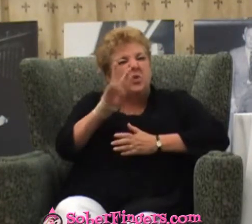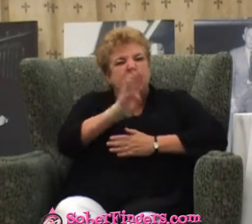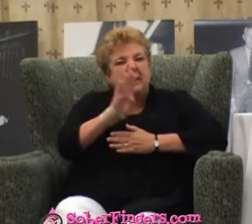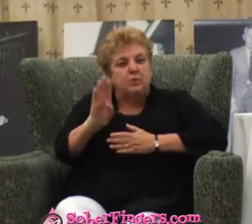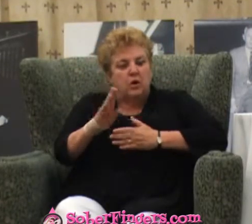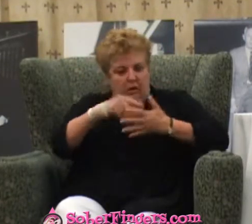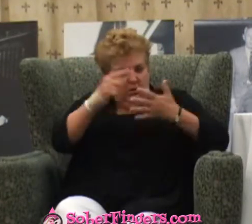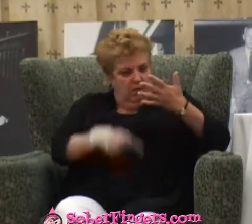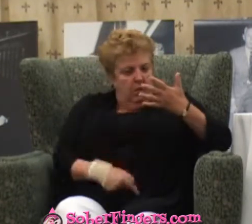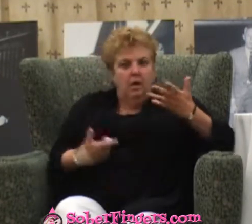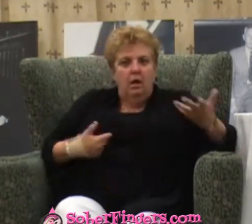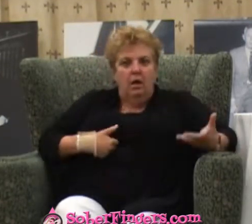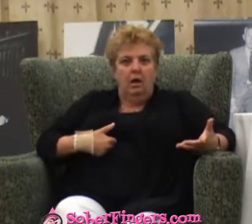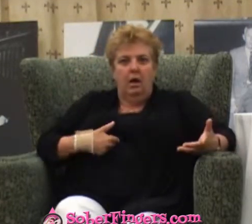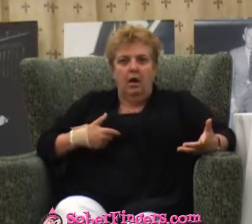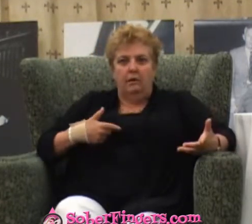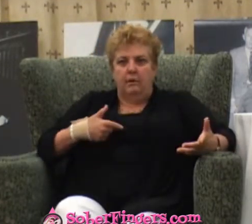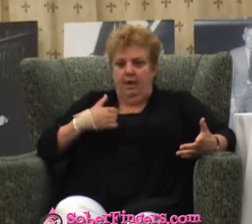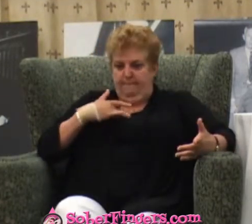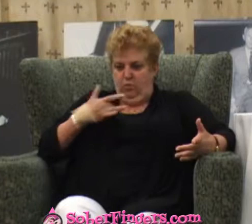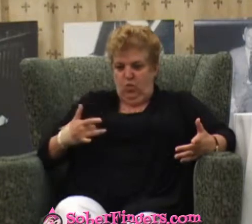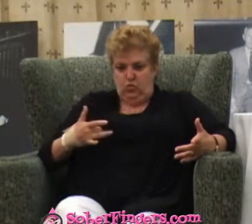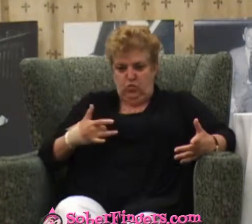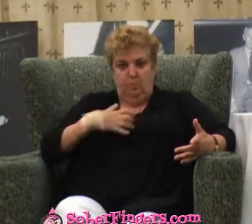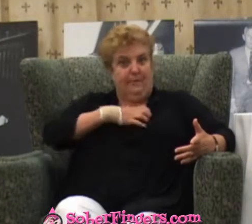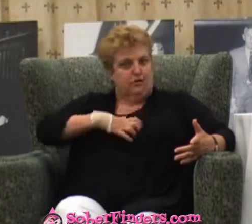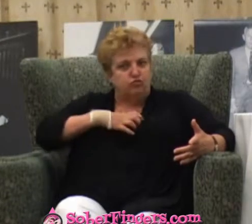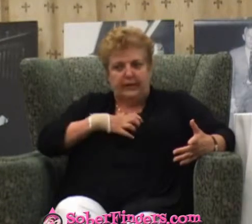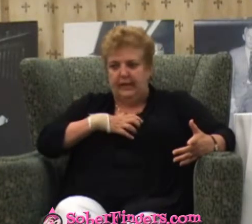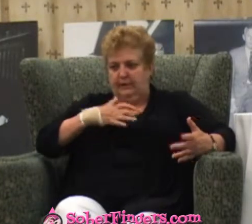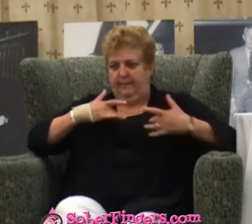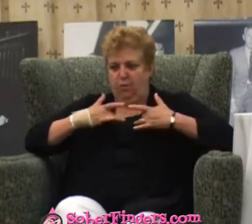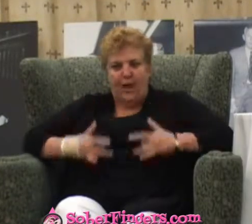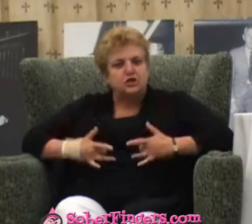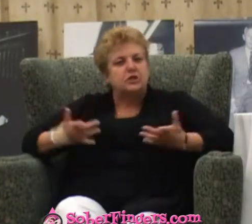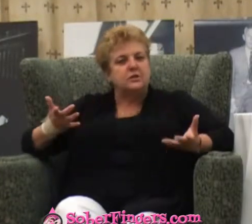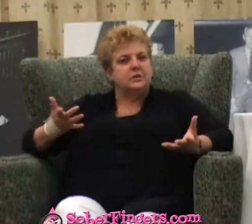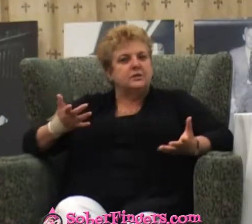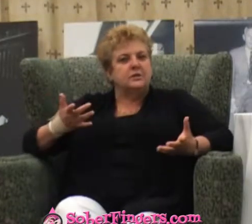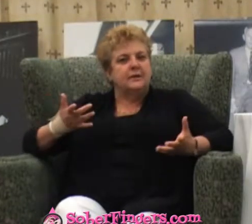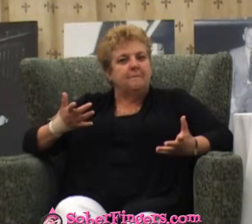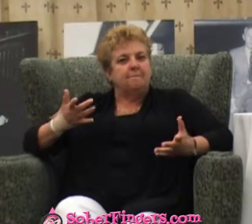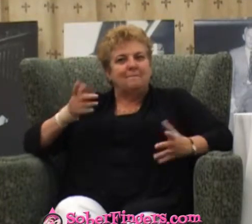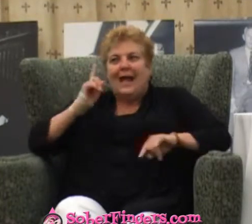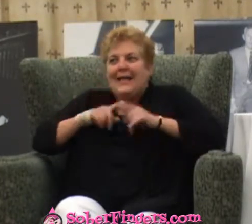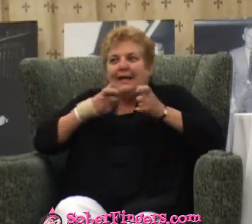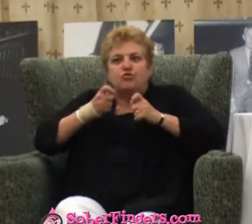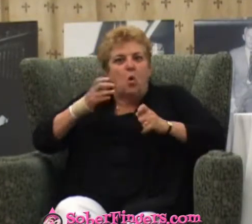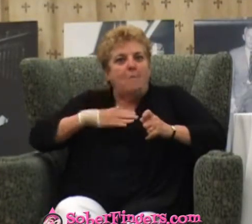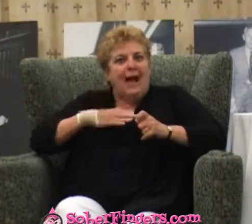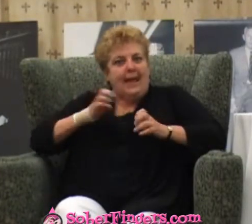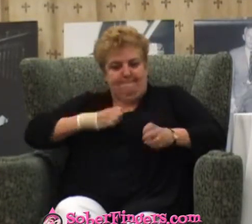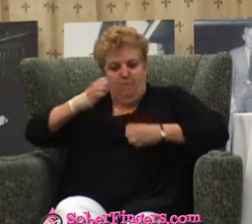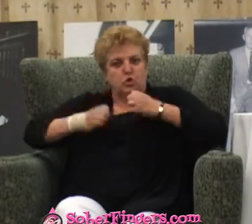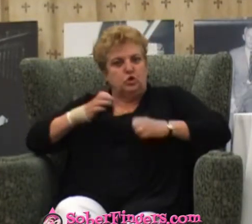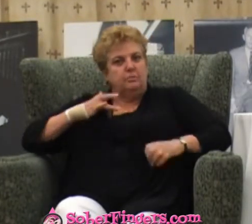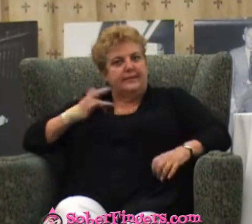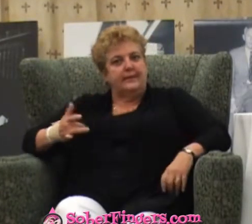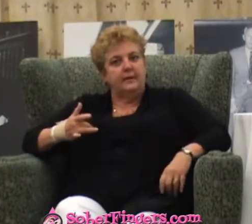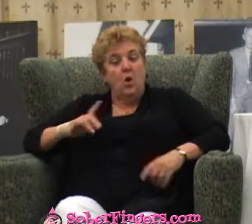a prey to misery and depression. When I'm not drinking, I can't control my emotional nature. When I'm not drinking, I can't